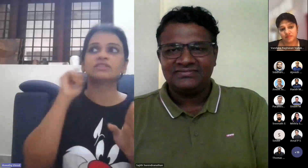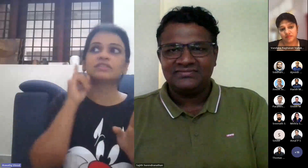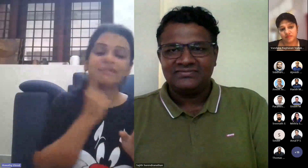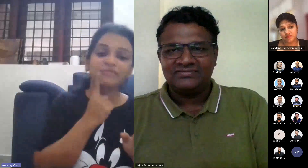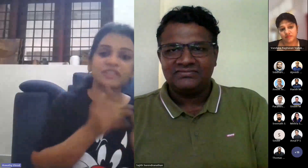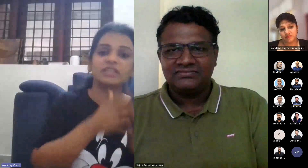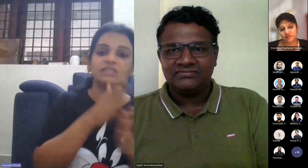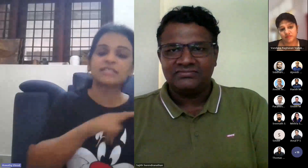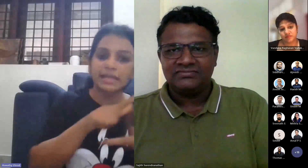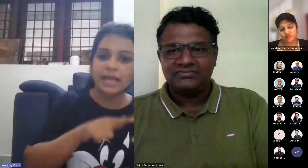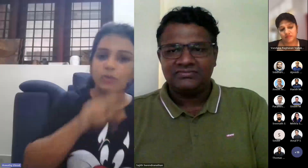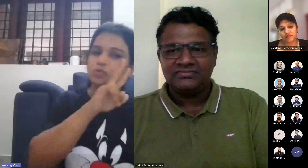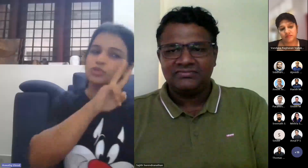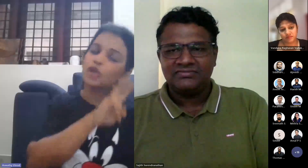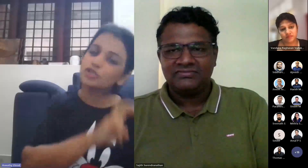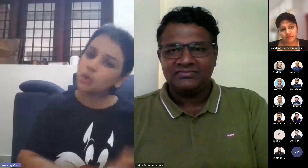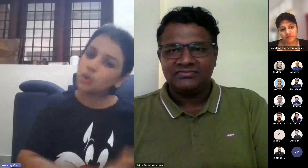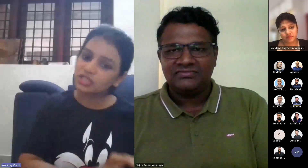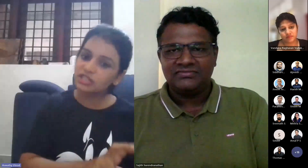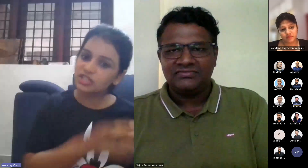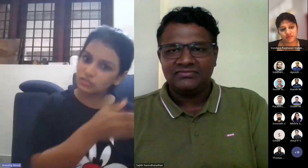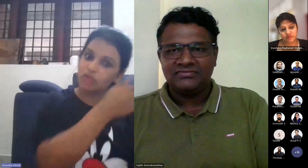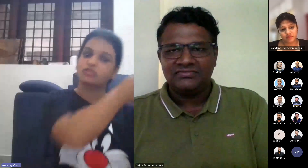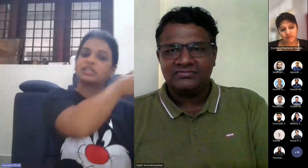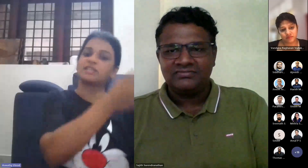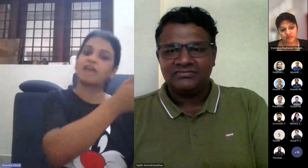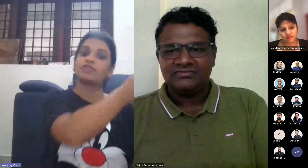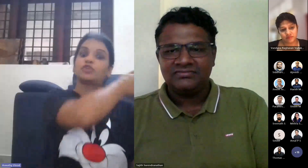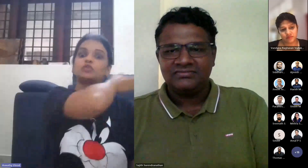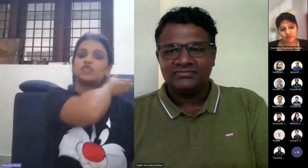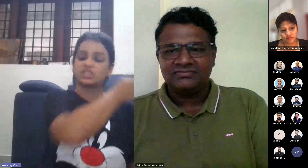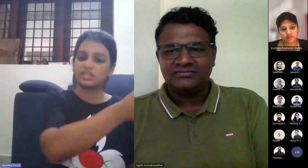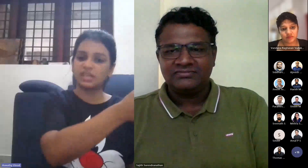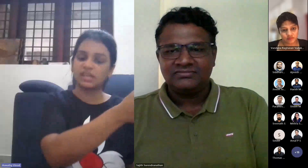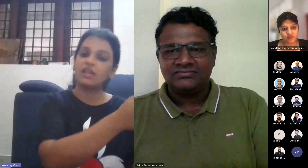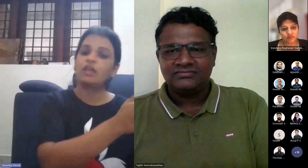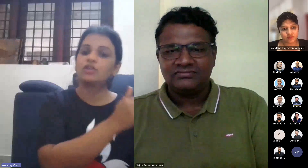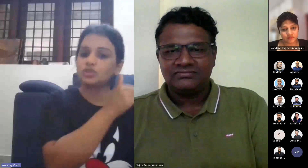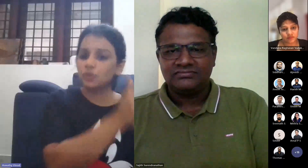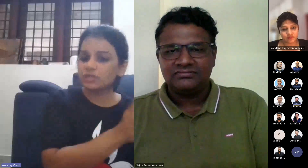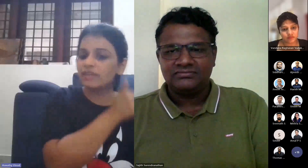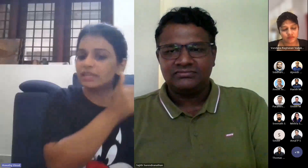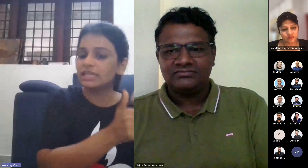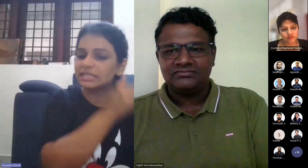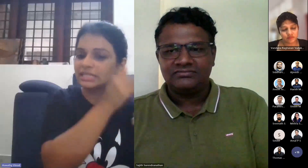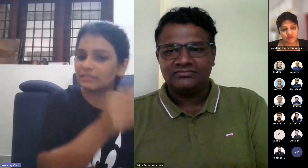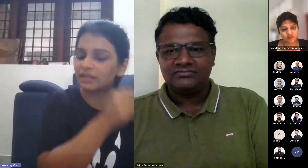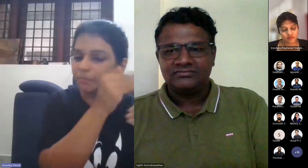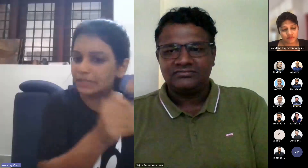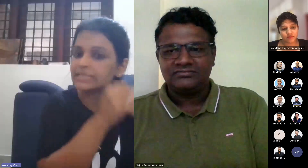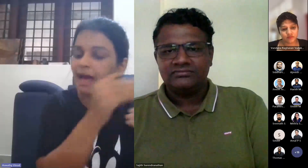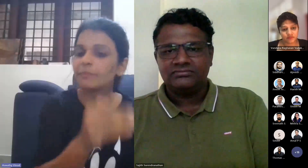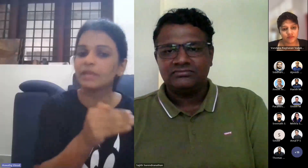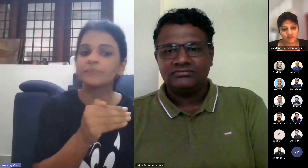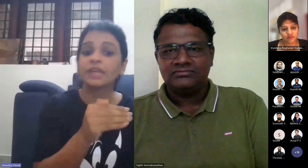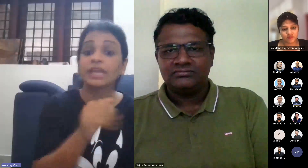because deafness and sign language was not so researched, not it doesn't have a huge history. So it's a very recent